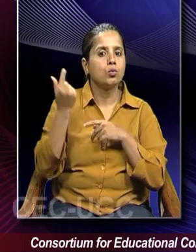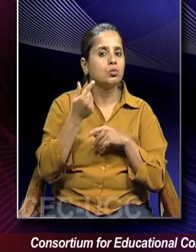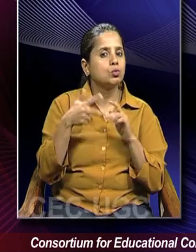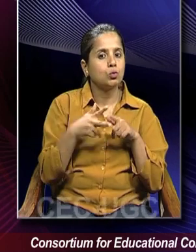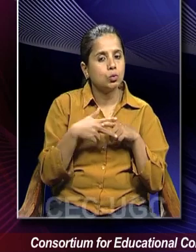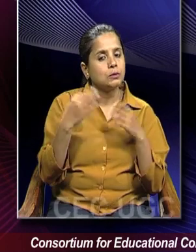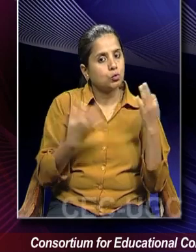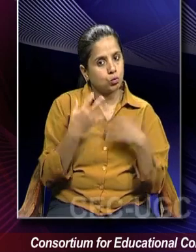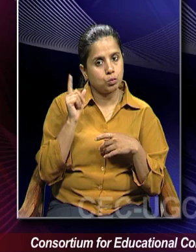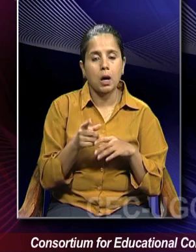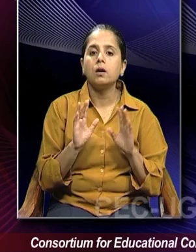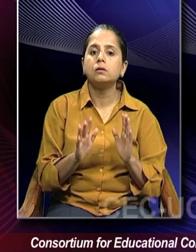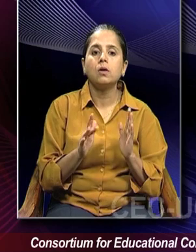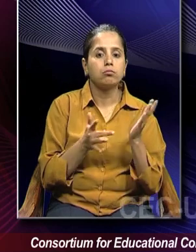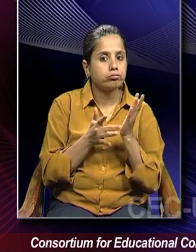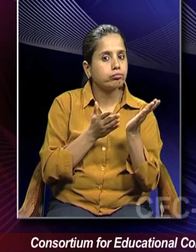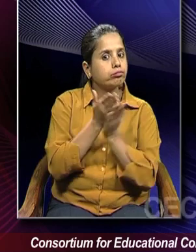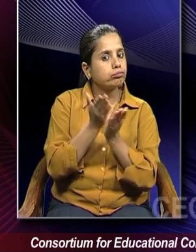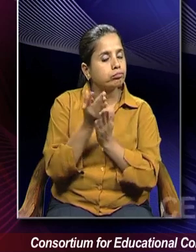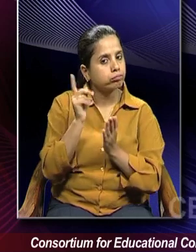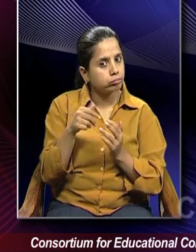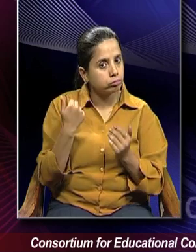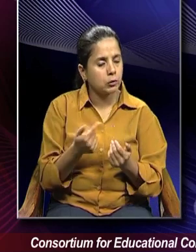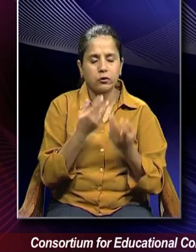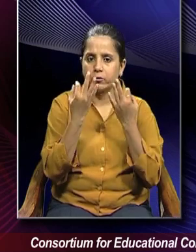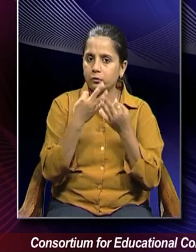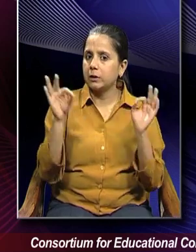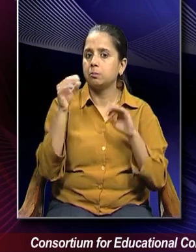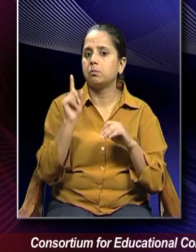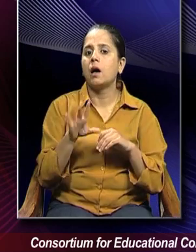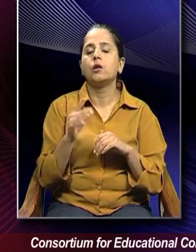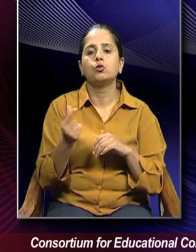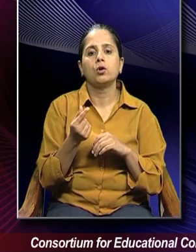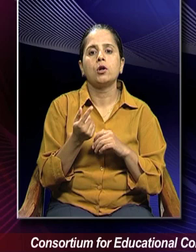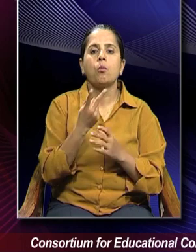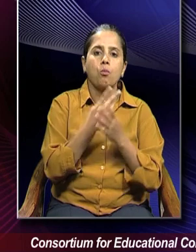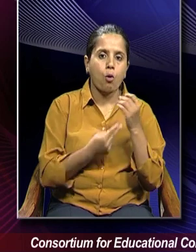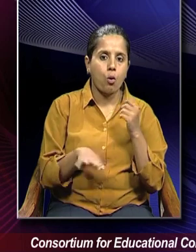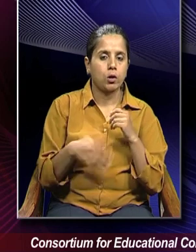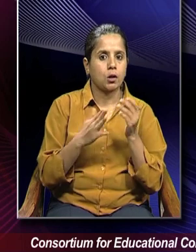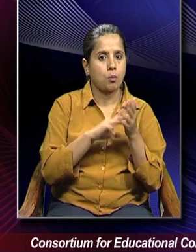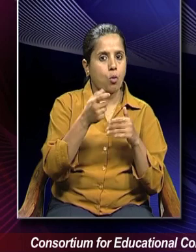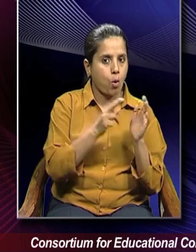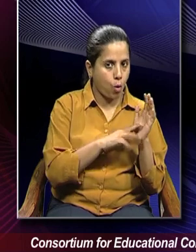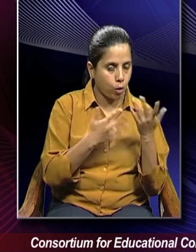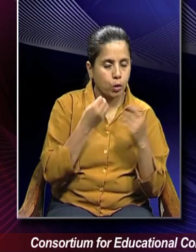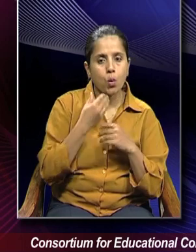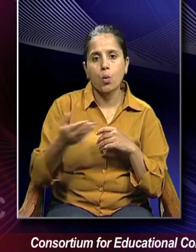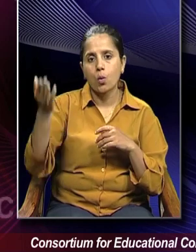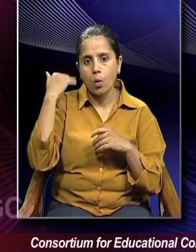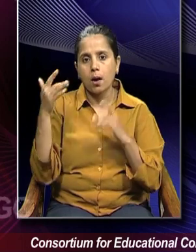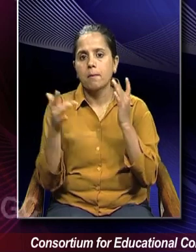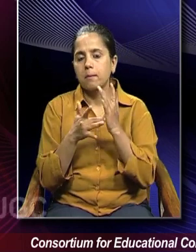of this forward engineering draws freely on both modern and ancient approaches to